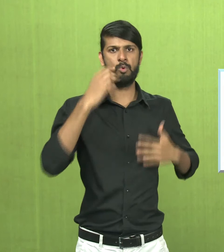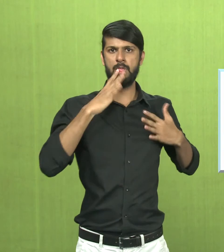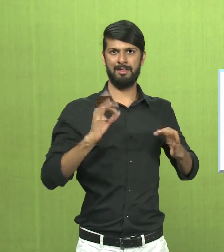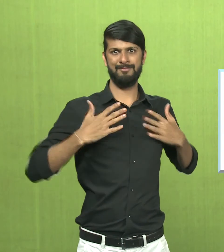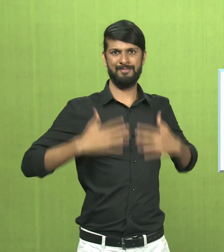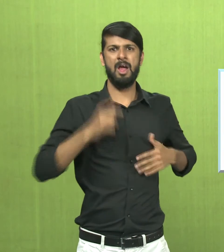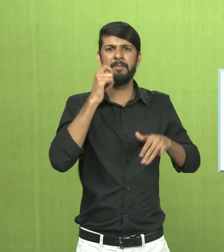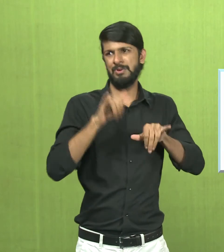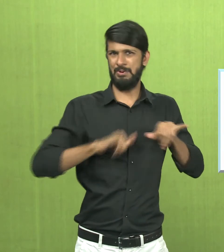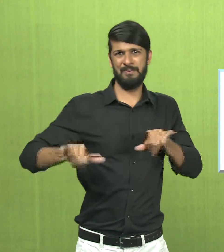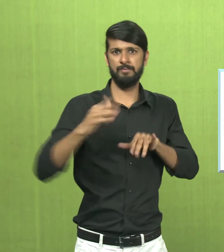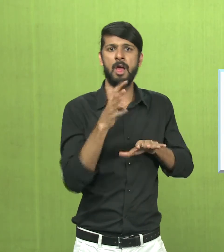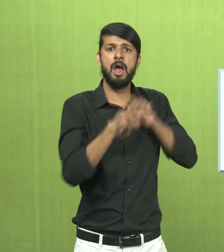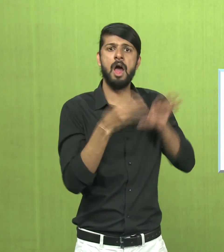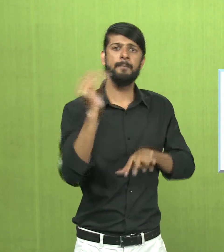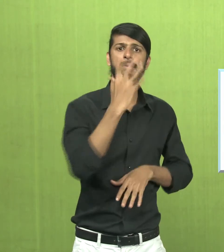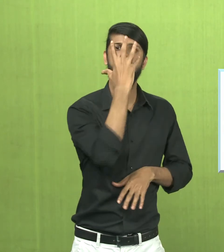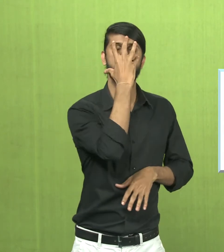body, but the head of an animal,